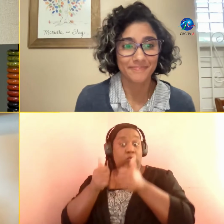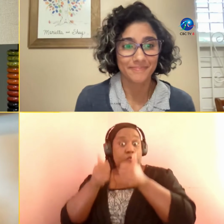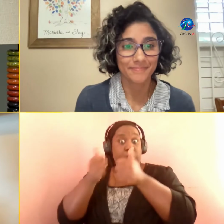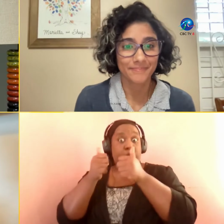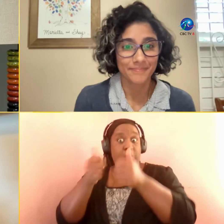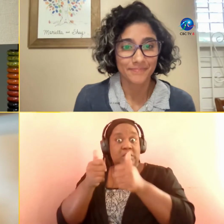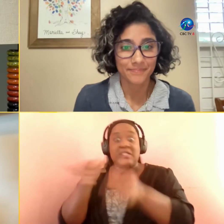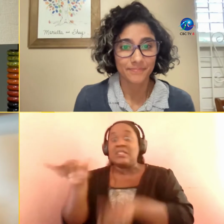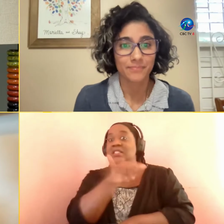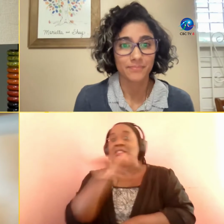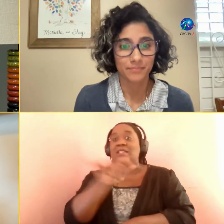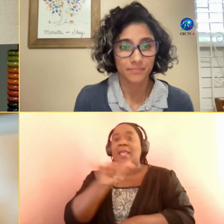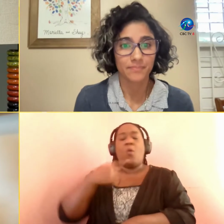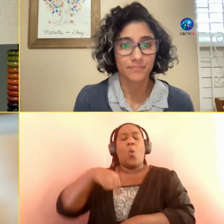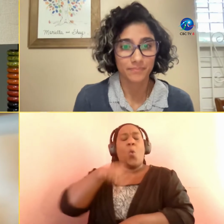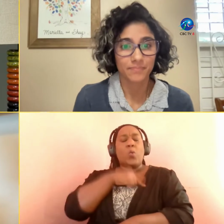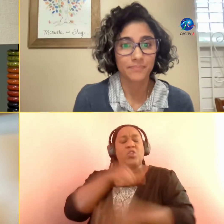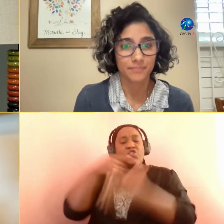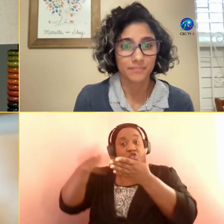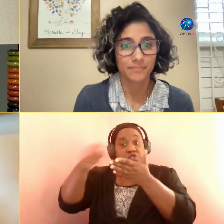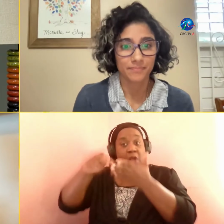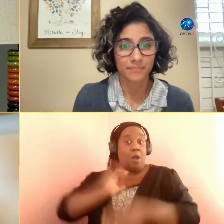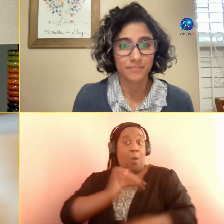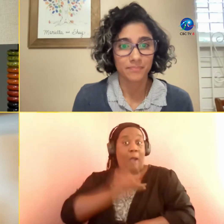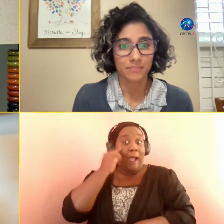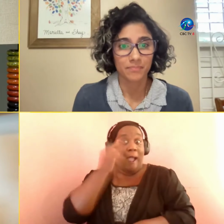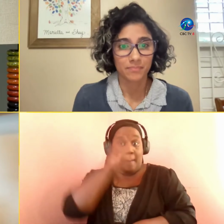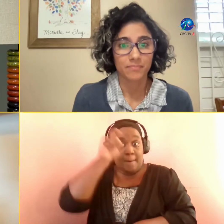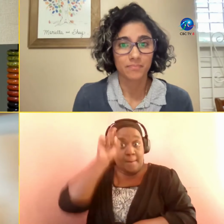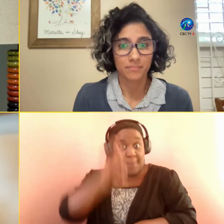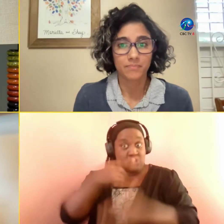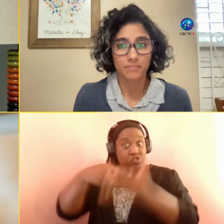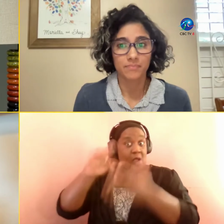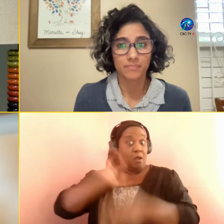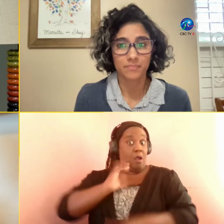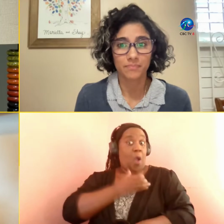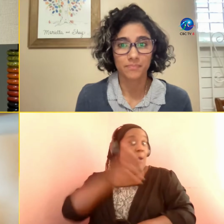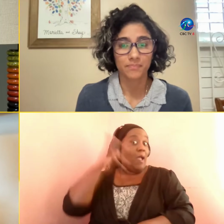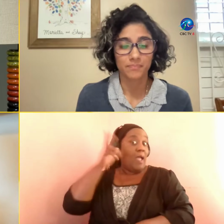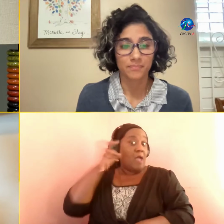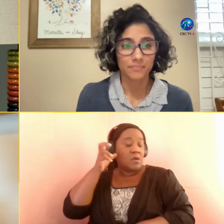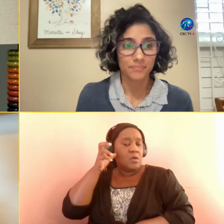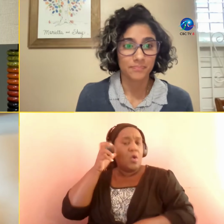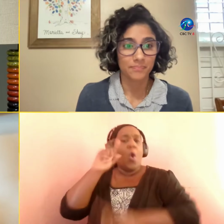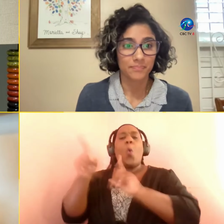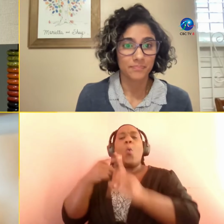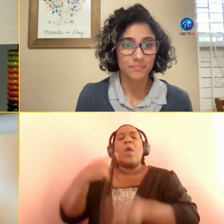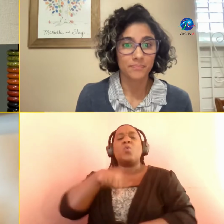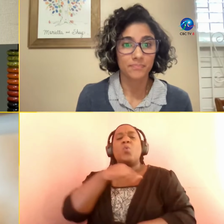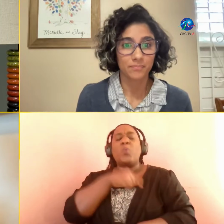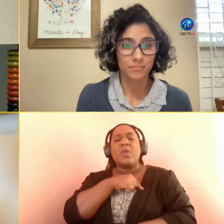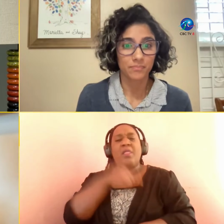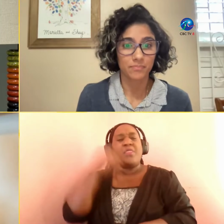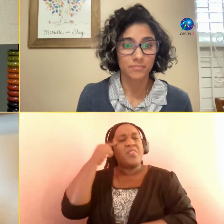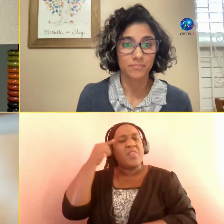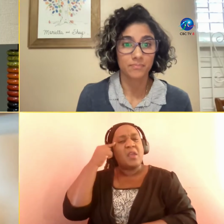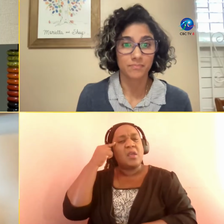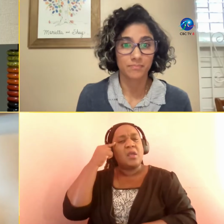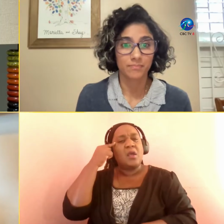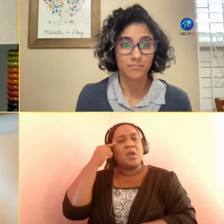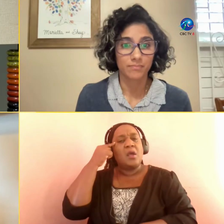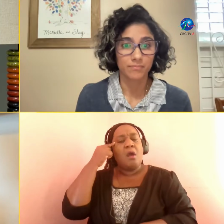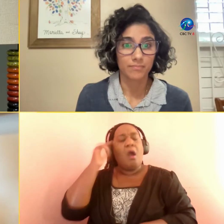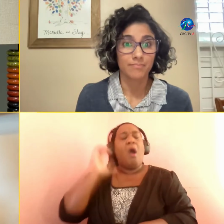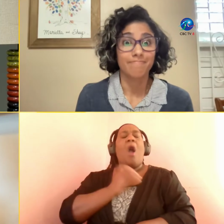eyes, also check our hearing. And so that's absolutely critical. When we find our hearing being diminished, we think, oh, there's a buildup of